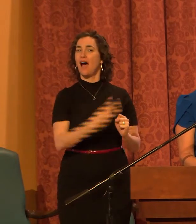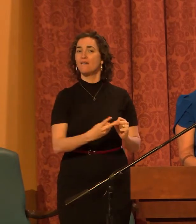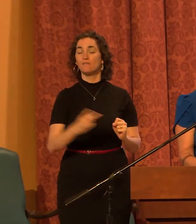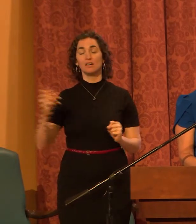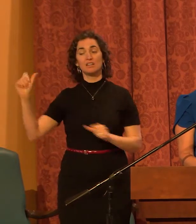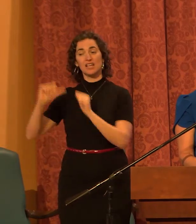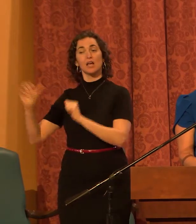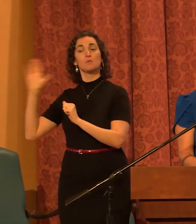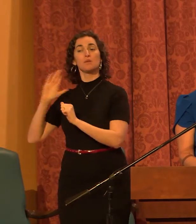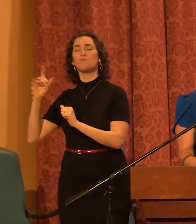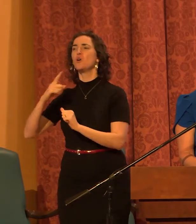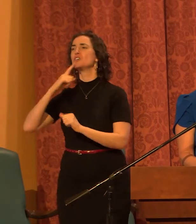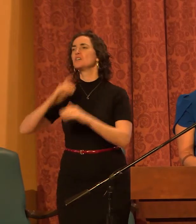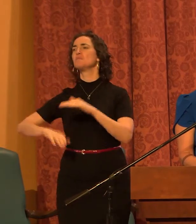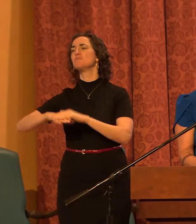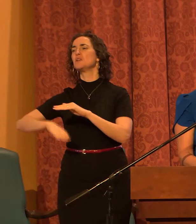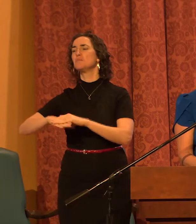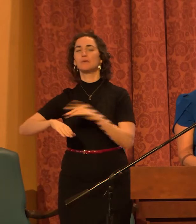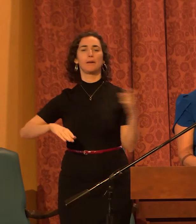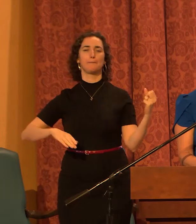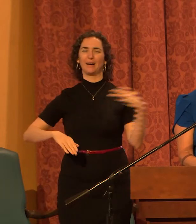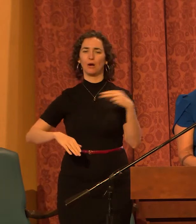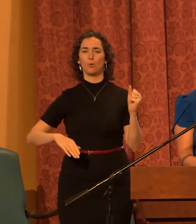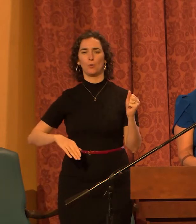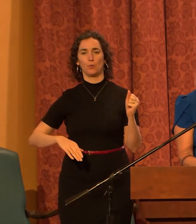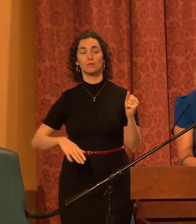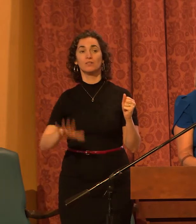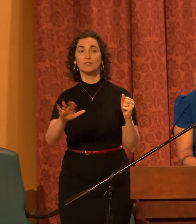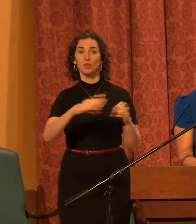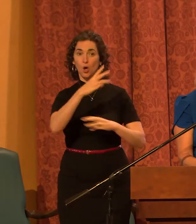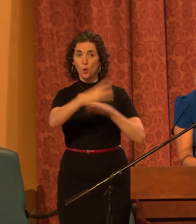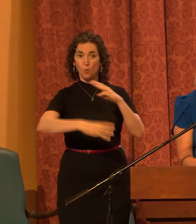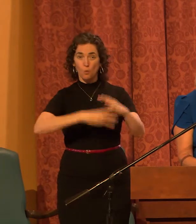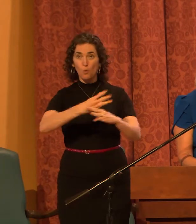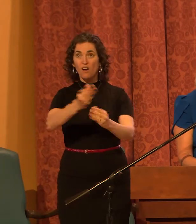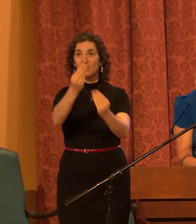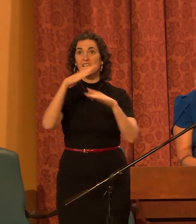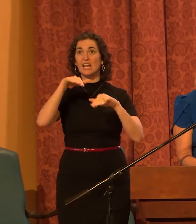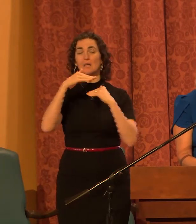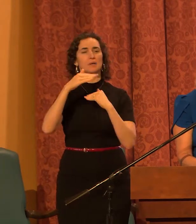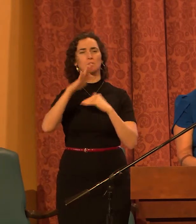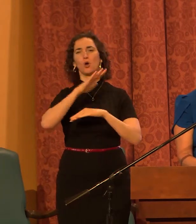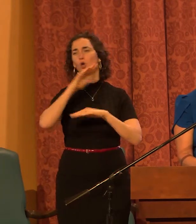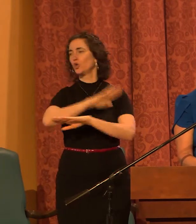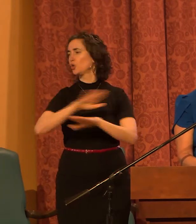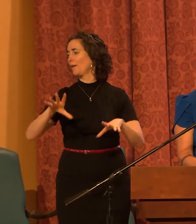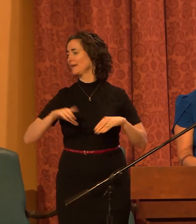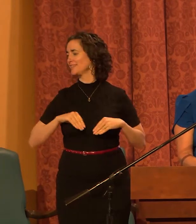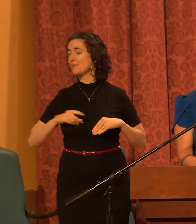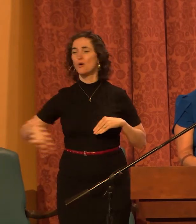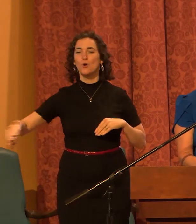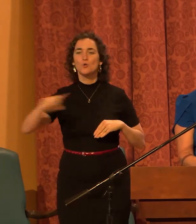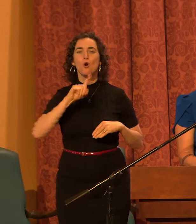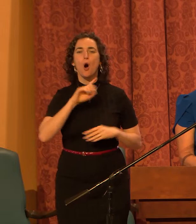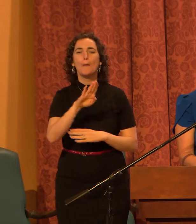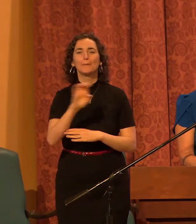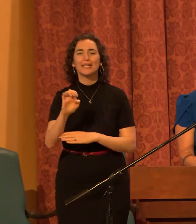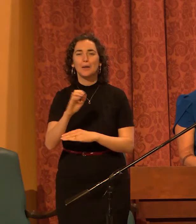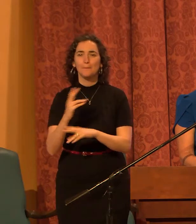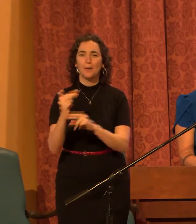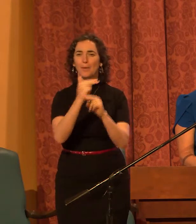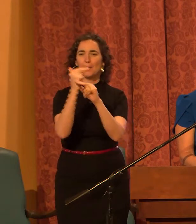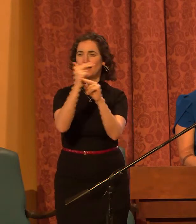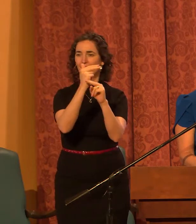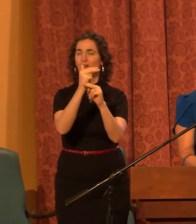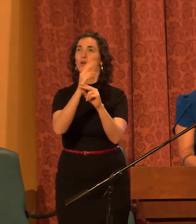science offered as the probability. Don't let the world put limitations on you. You are a bumblebee, and you